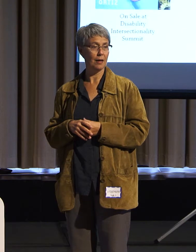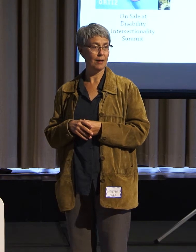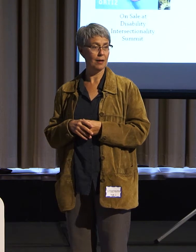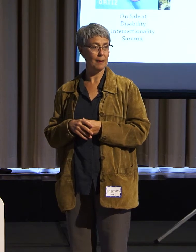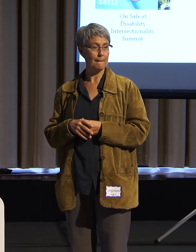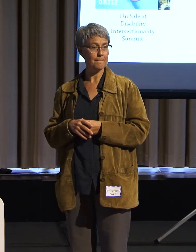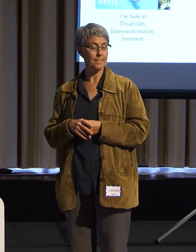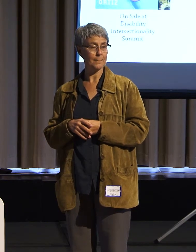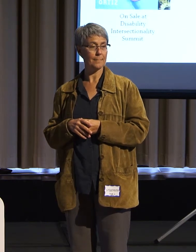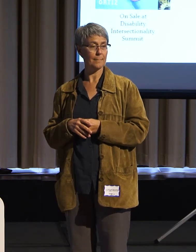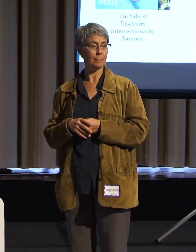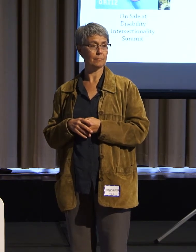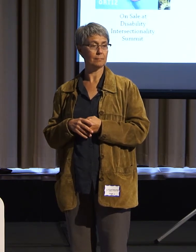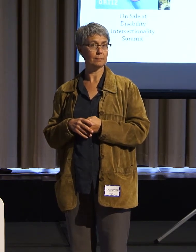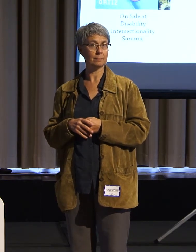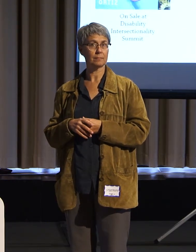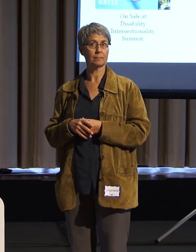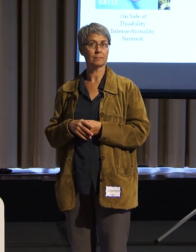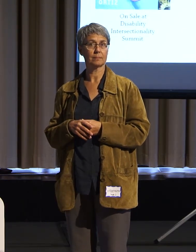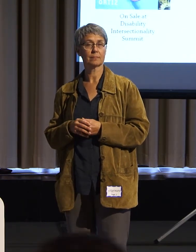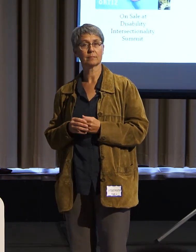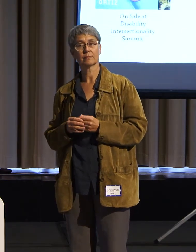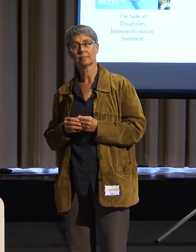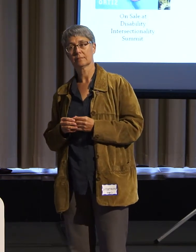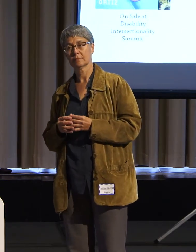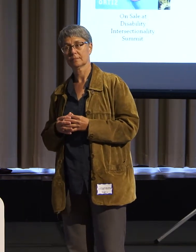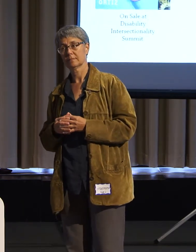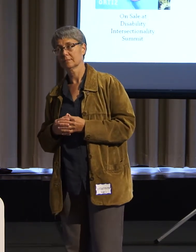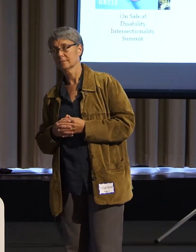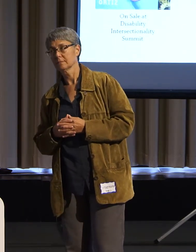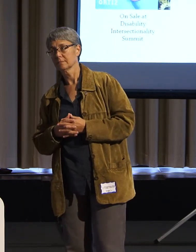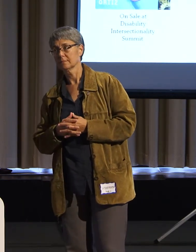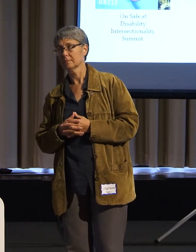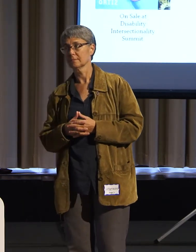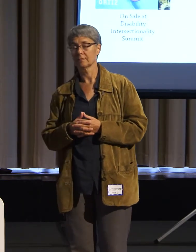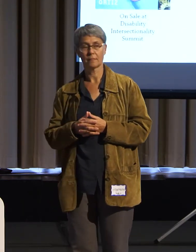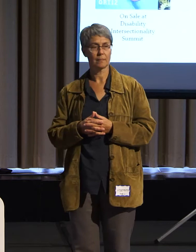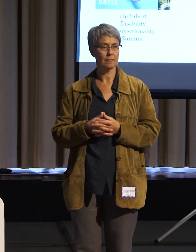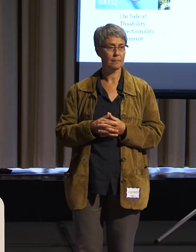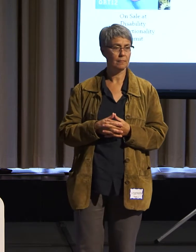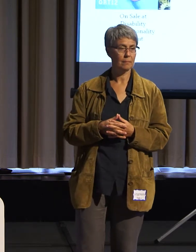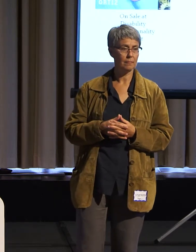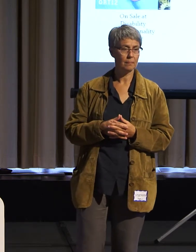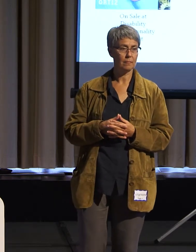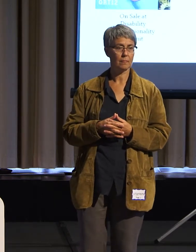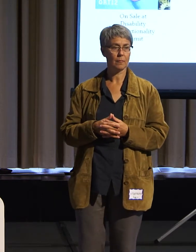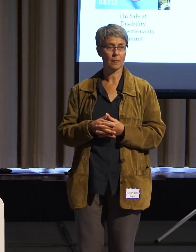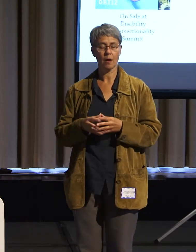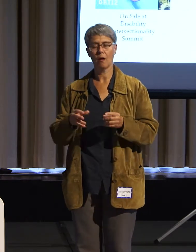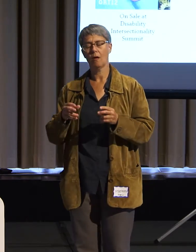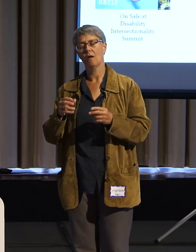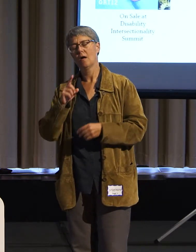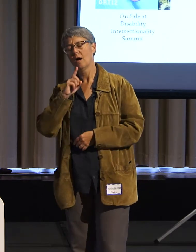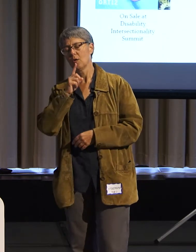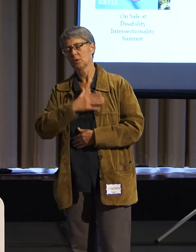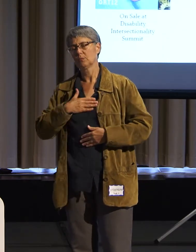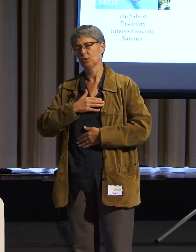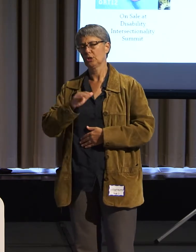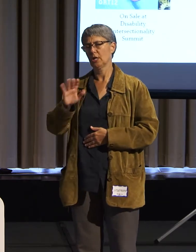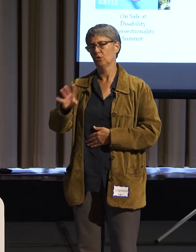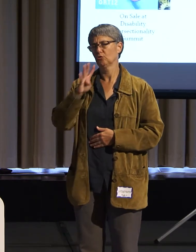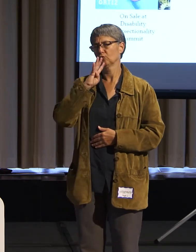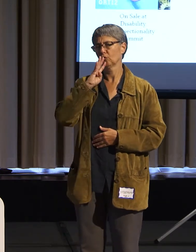aspect is really important. And so I have to be in a really solid place in my body in order to witness. I'm not always there,